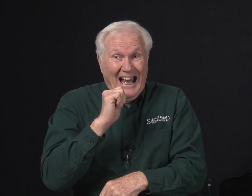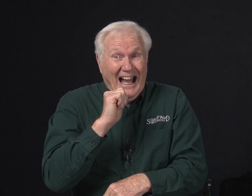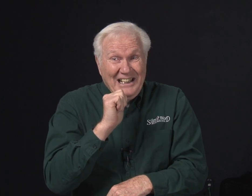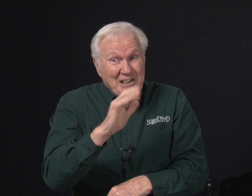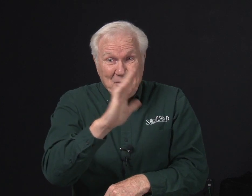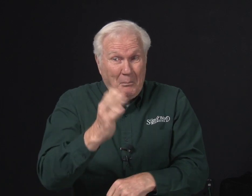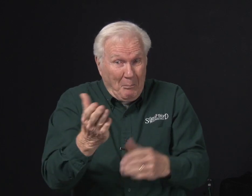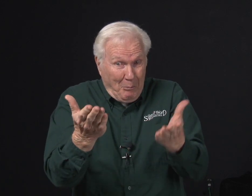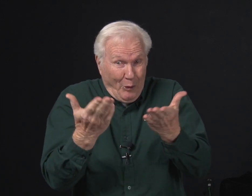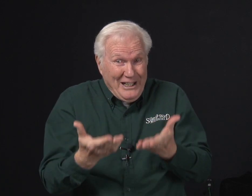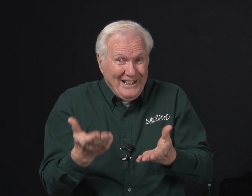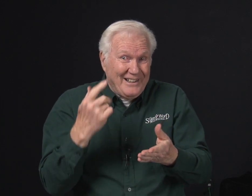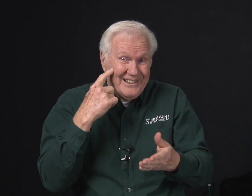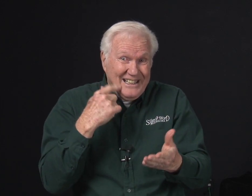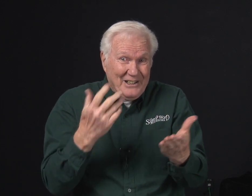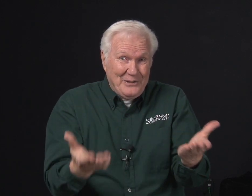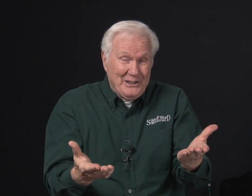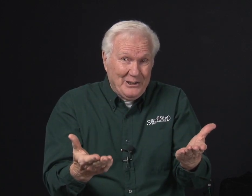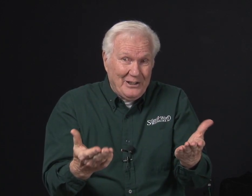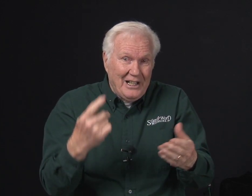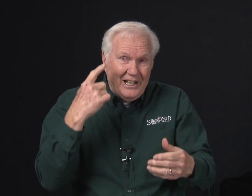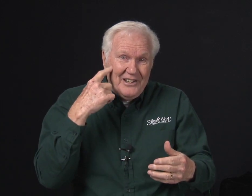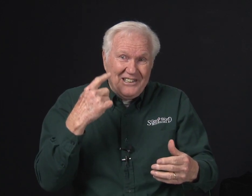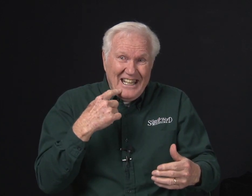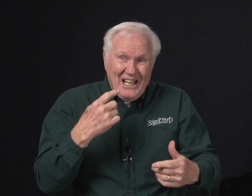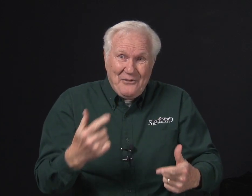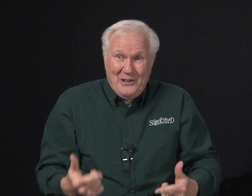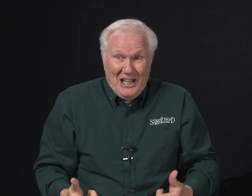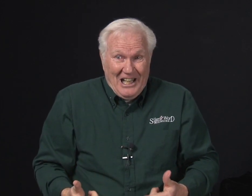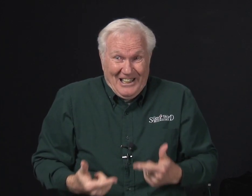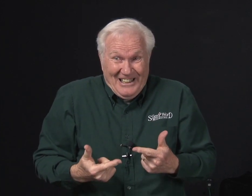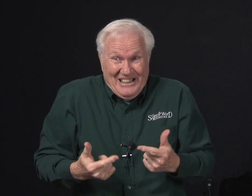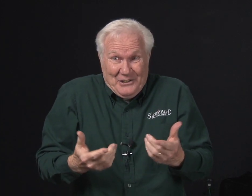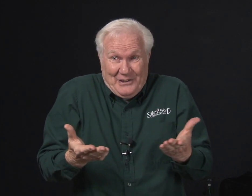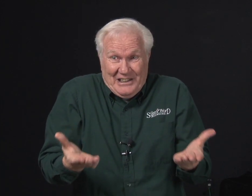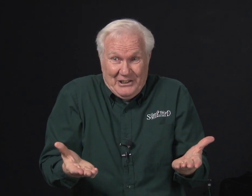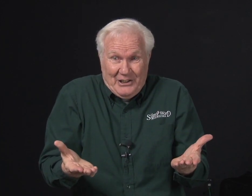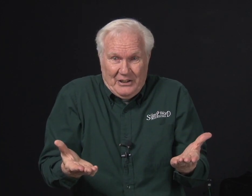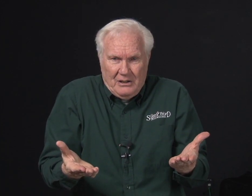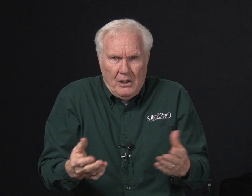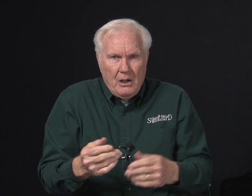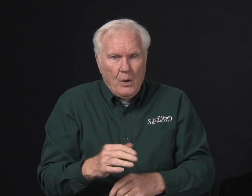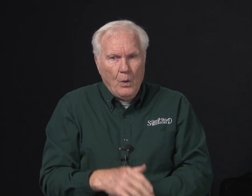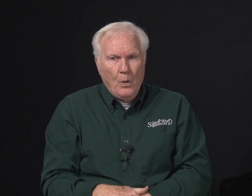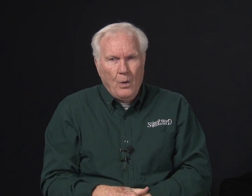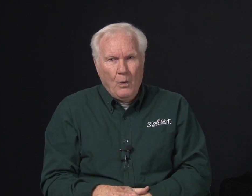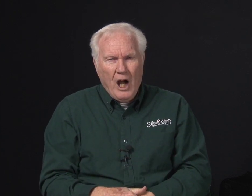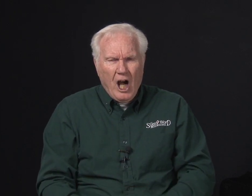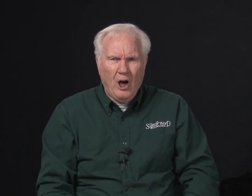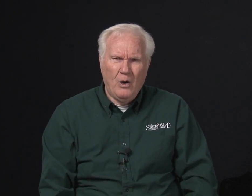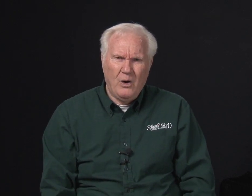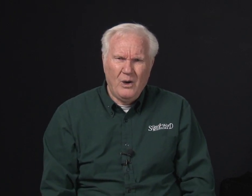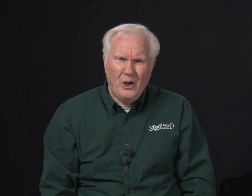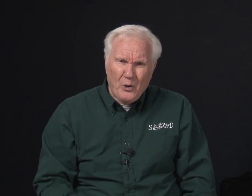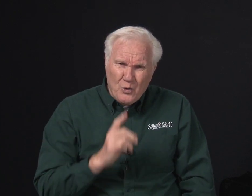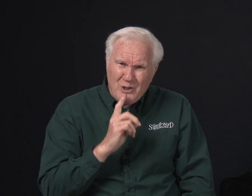"I didn't bring the deaf here. The deaf live here." Wow,